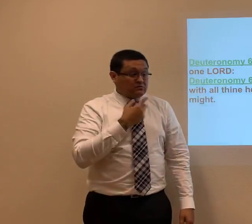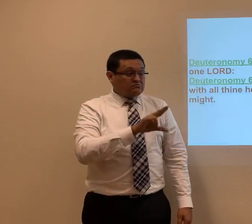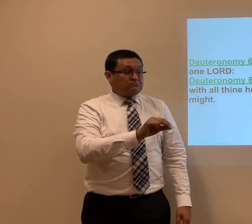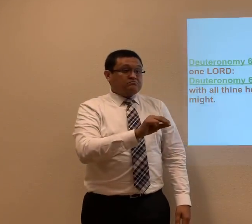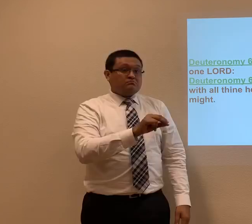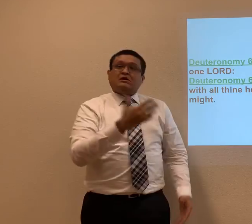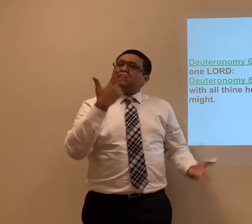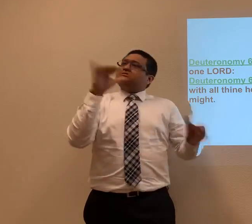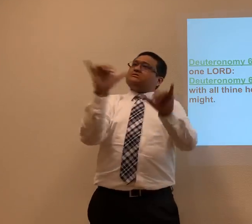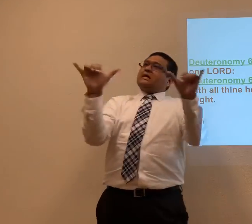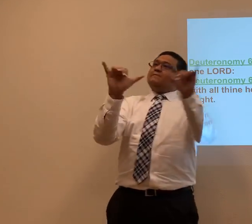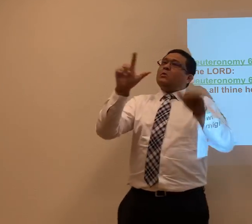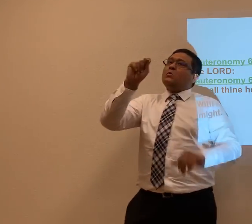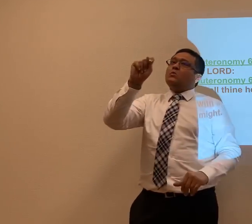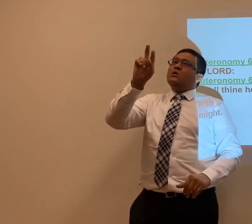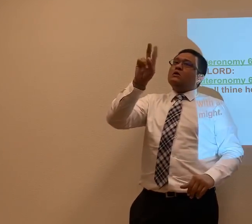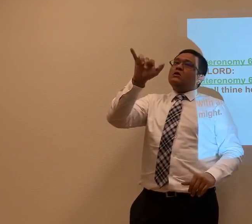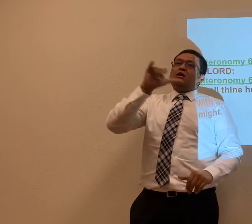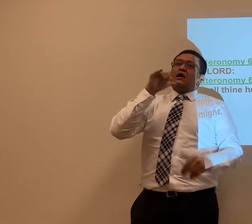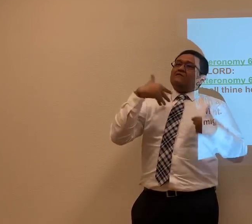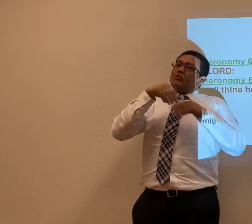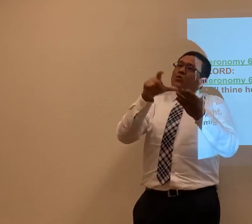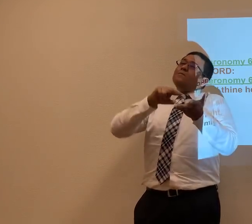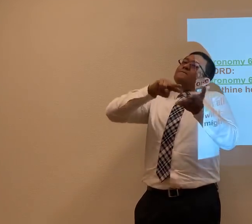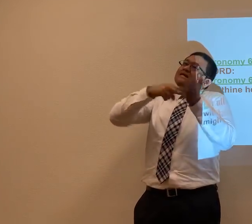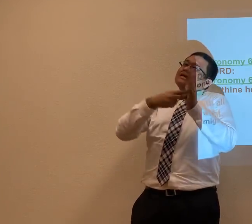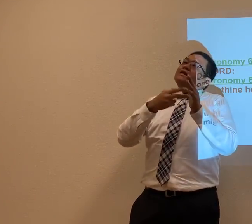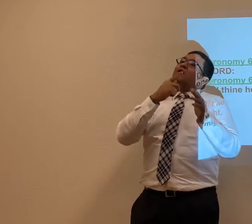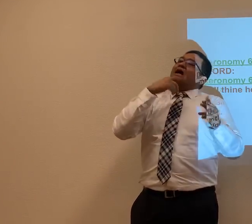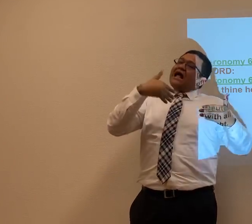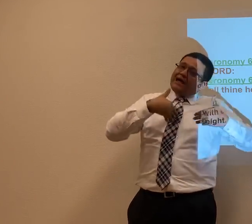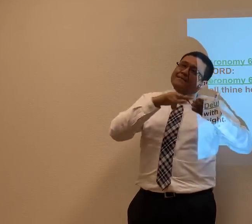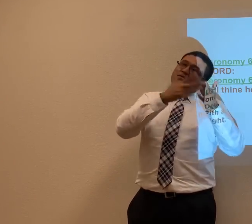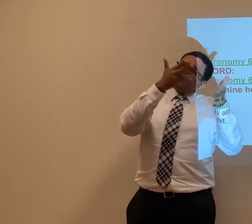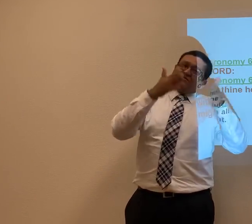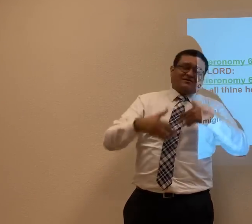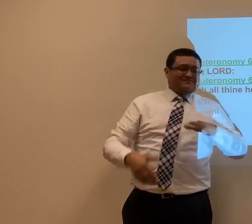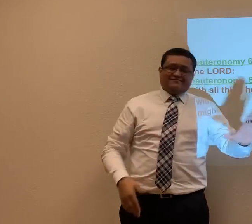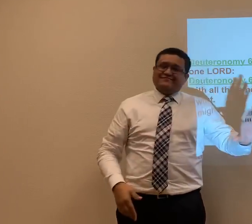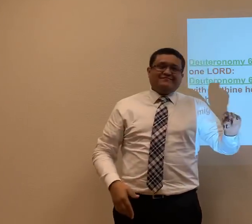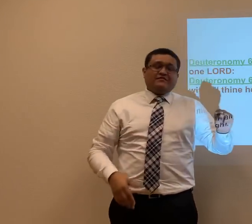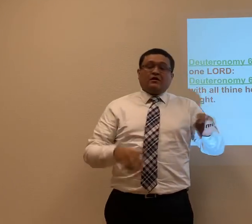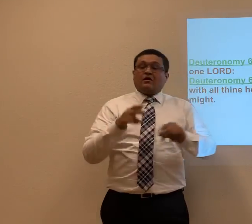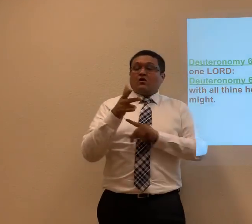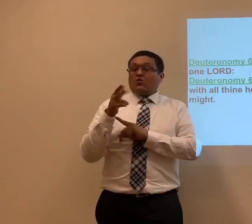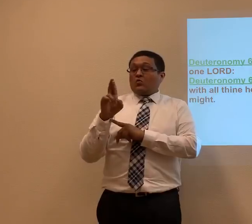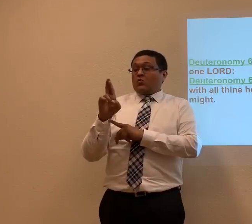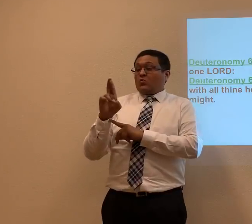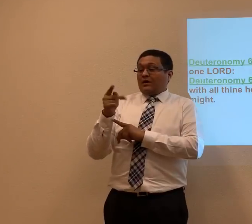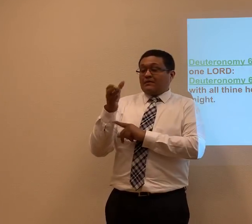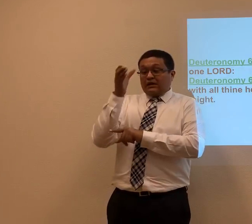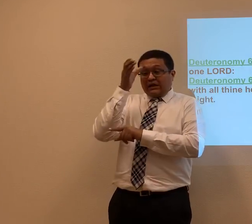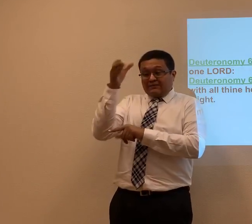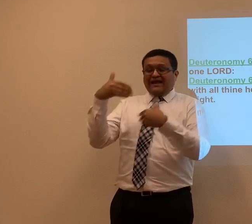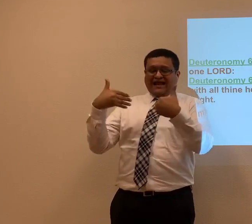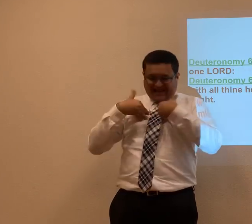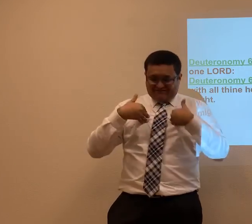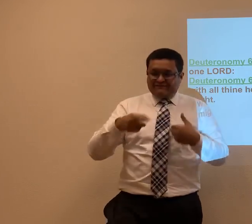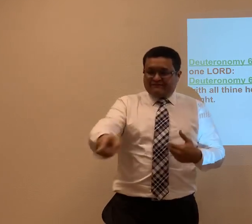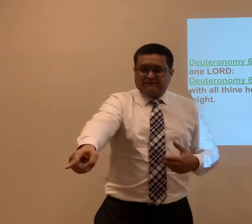argue and say it's the same thing with the word Trinity, because Trinity is not mentioned in the Bible. But rapture,